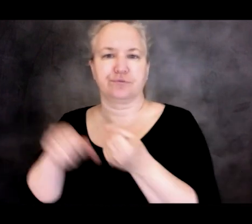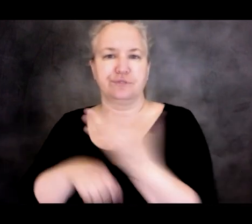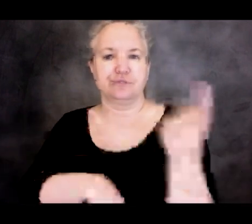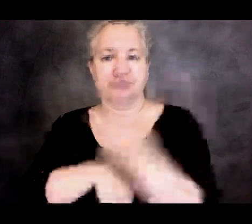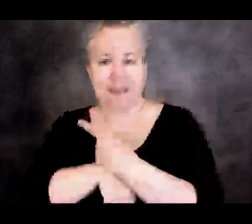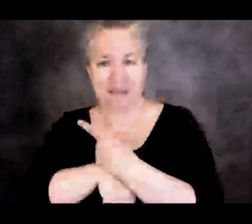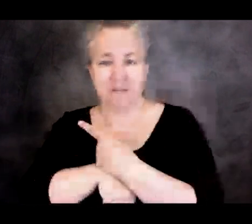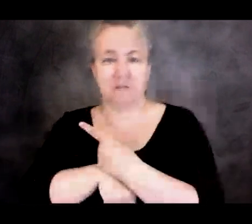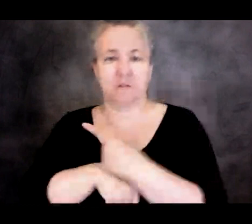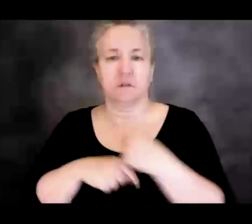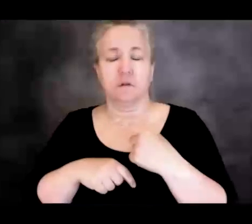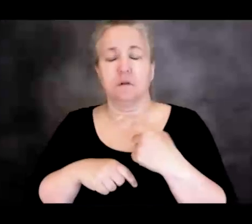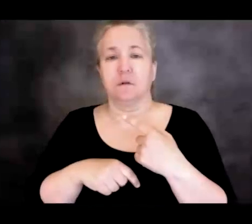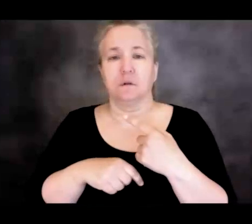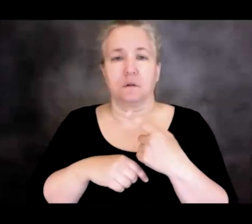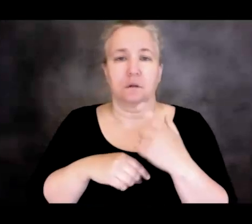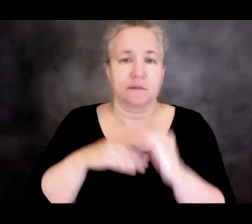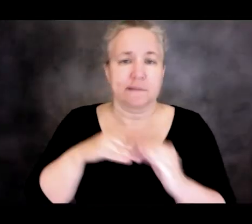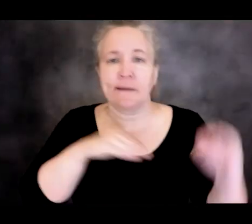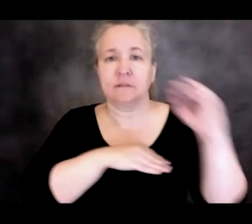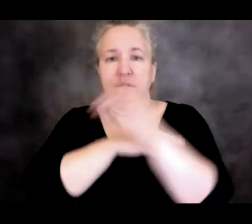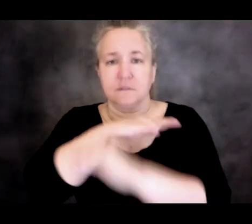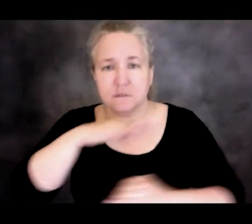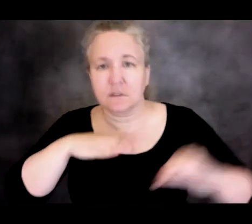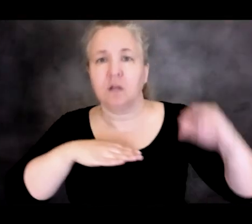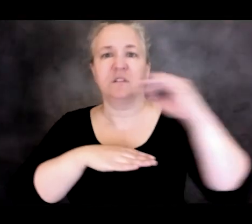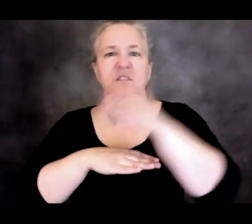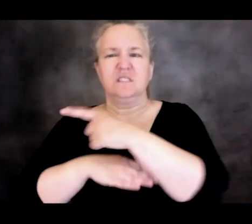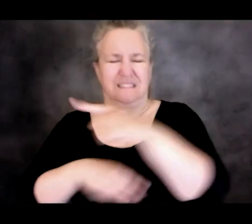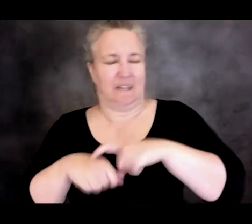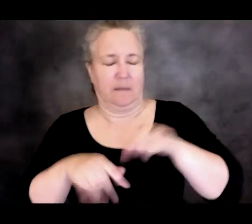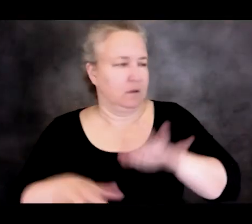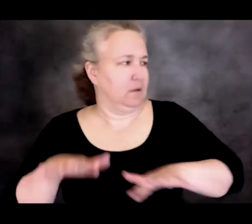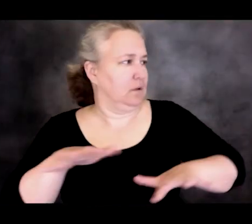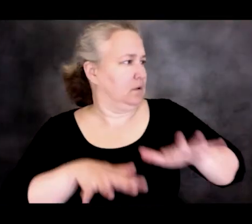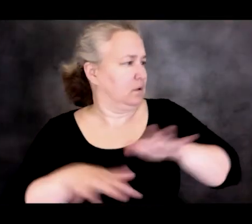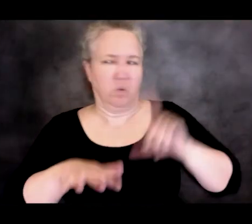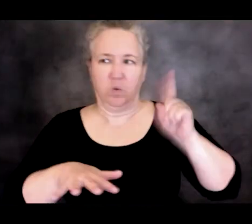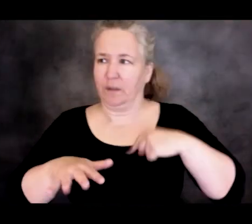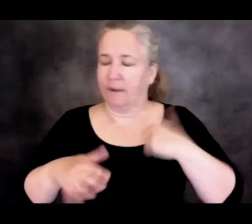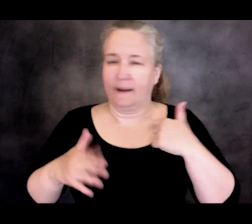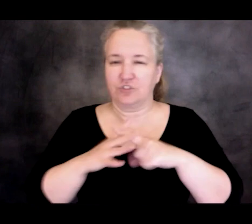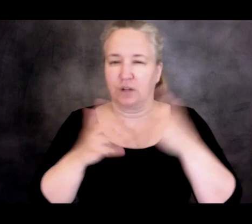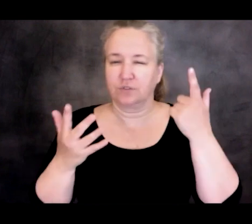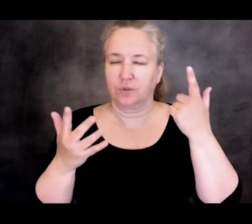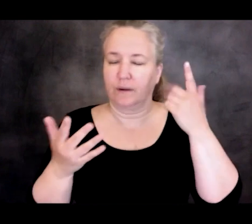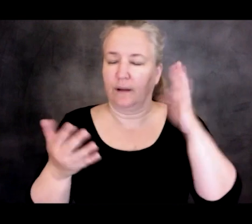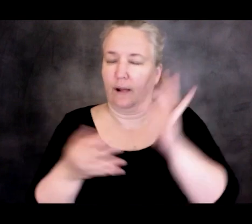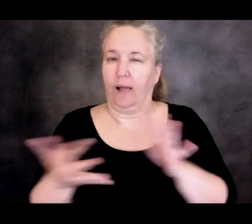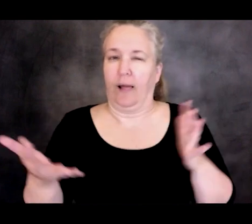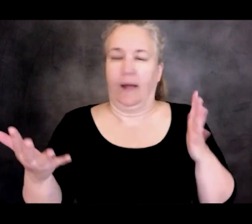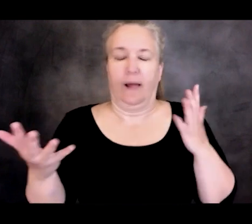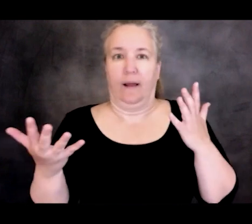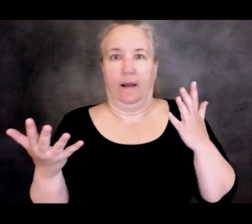days pass, and as Daniels loses track of time and a sense of where he is, his